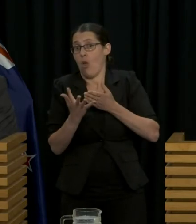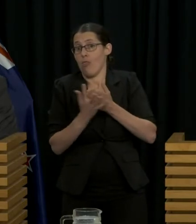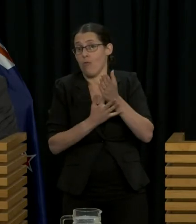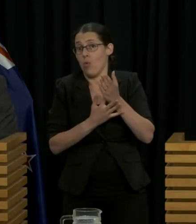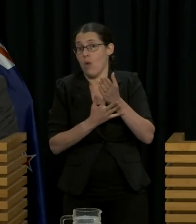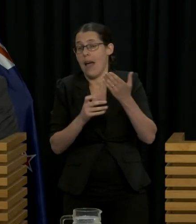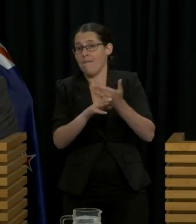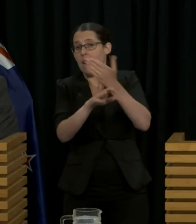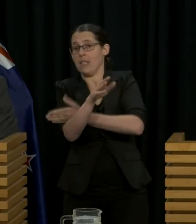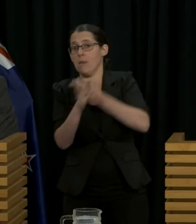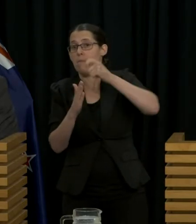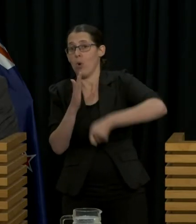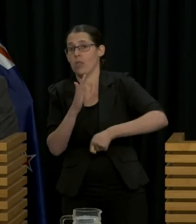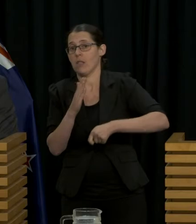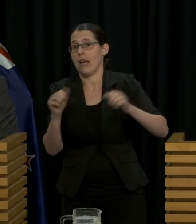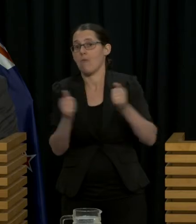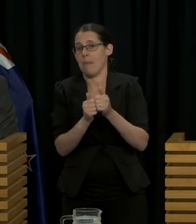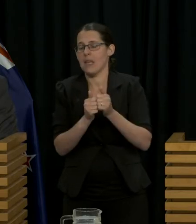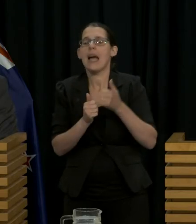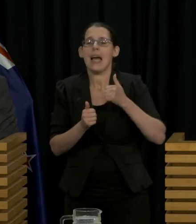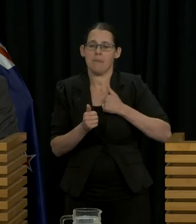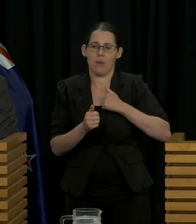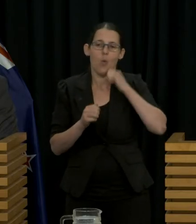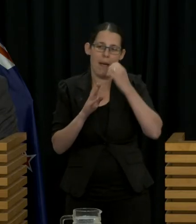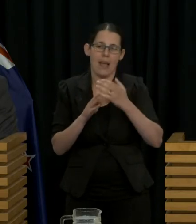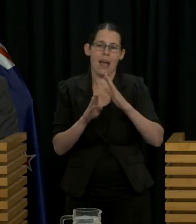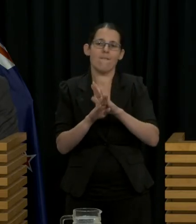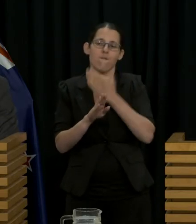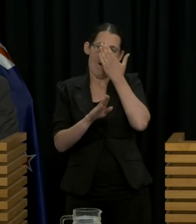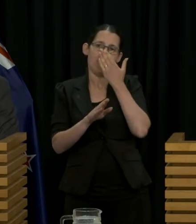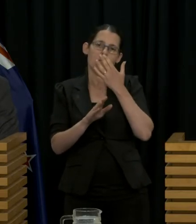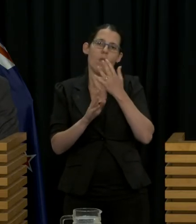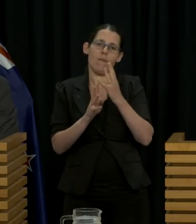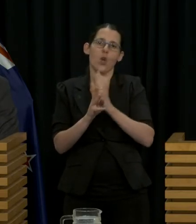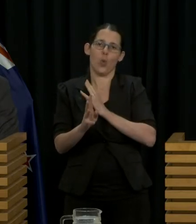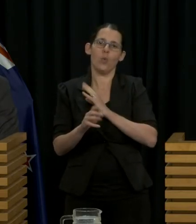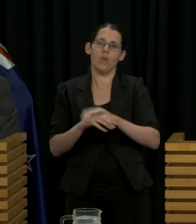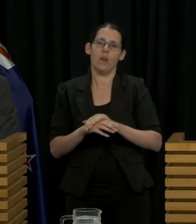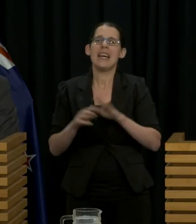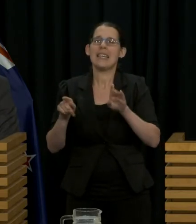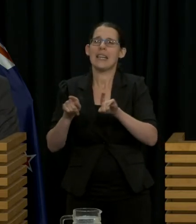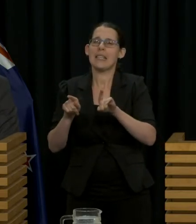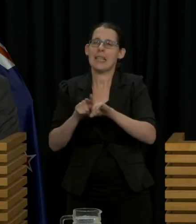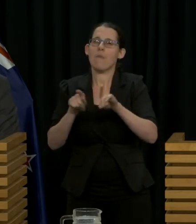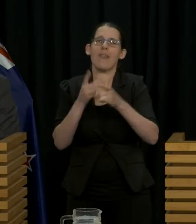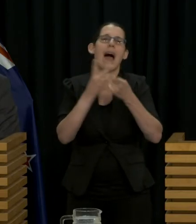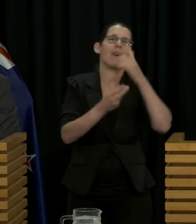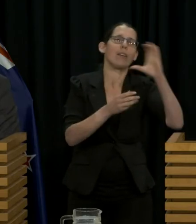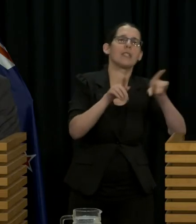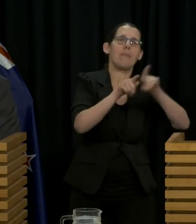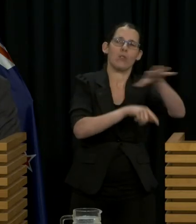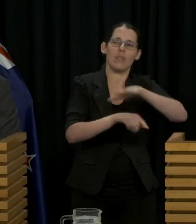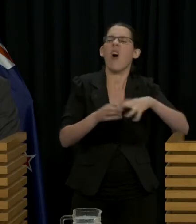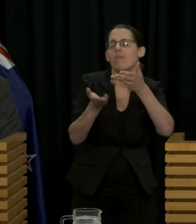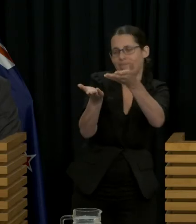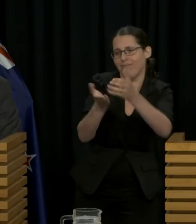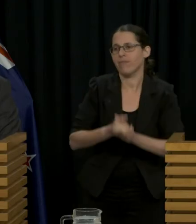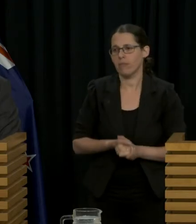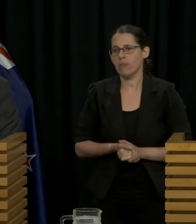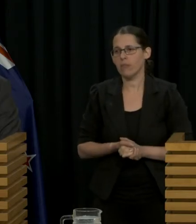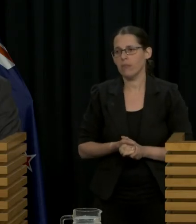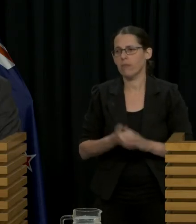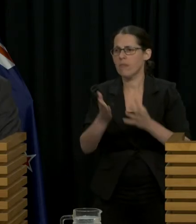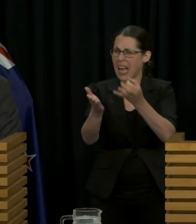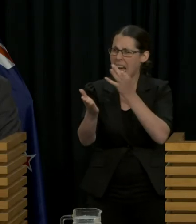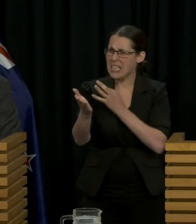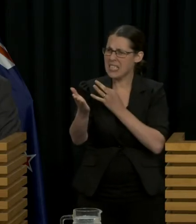expecting to be, at the front of the queue, broadly in line with what other countries who are in the same position as us are doing. All right, go on then. Did we